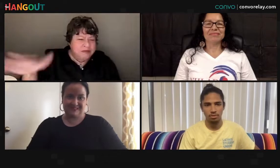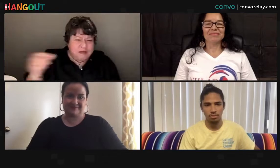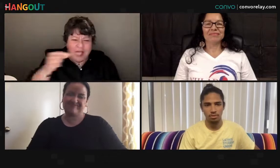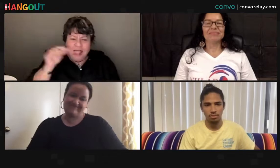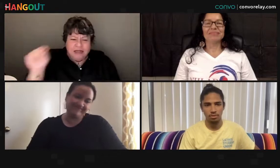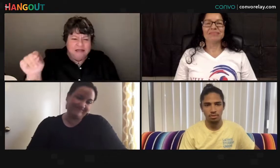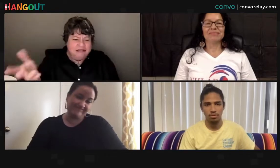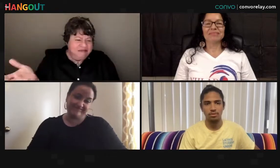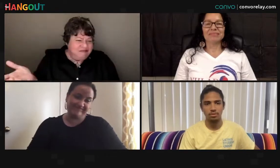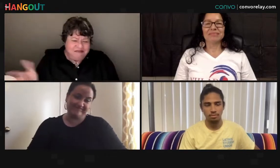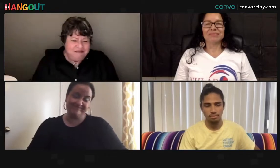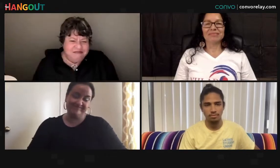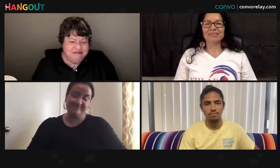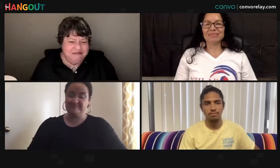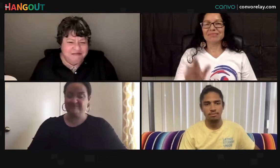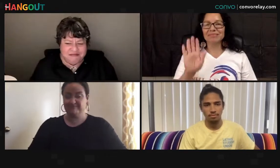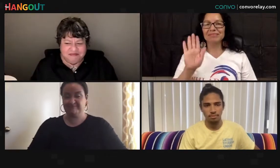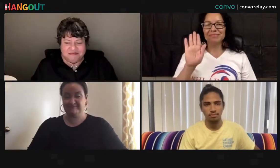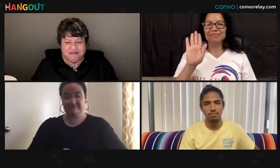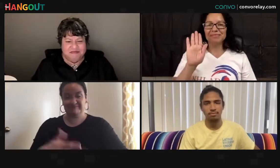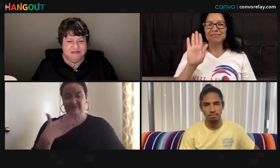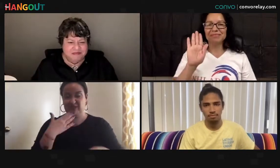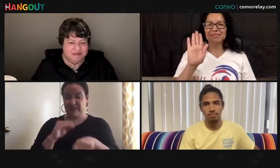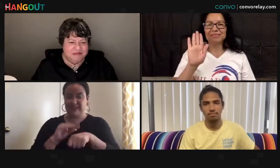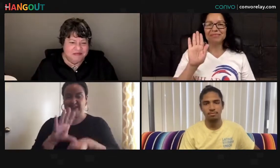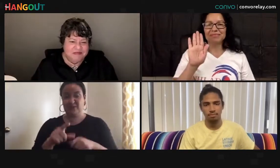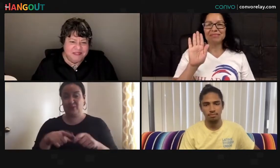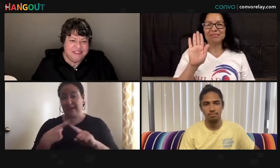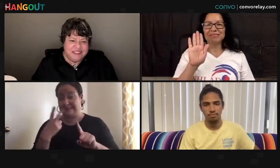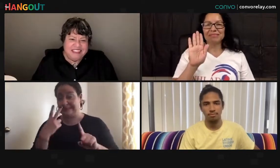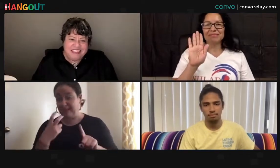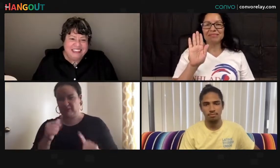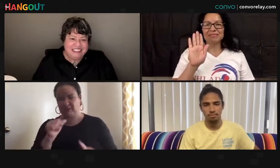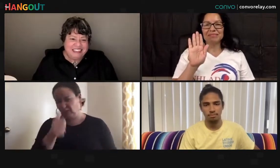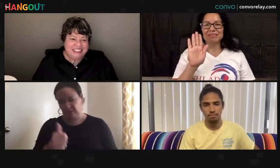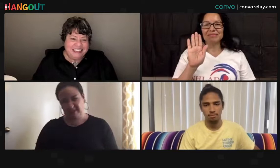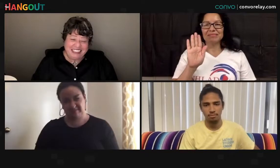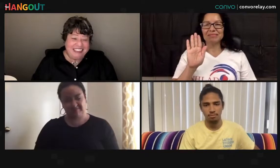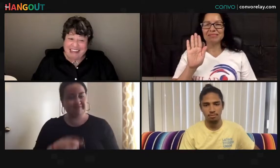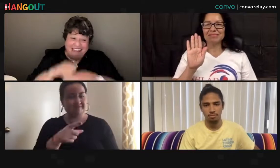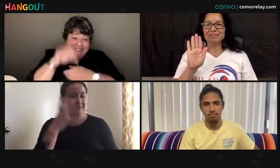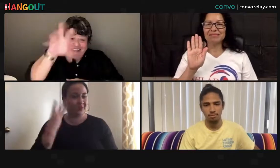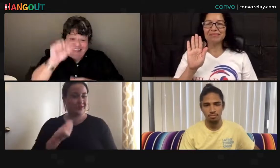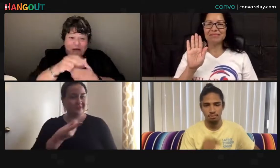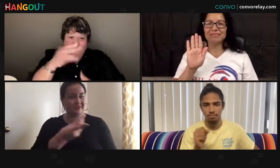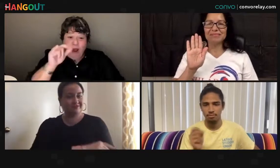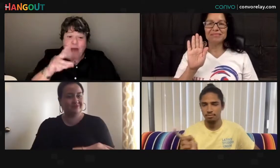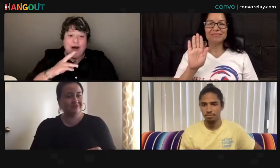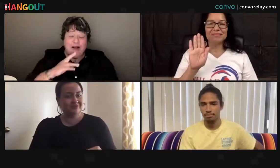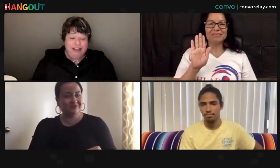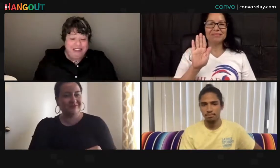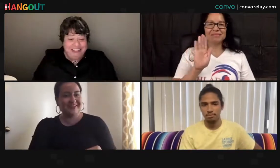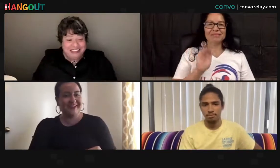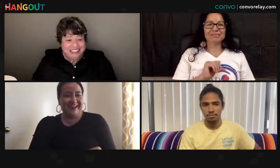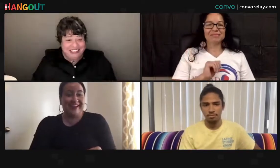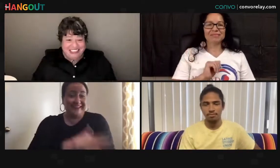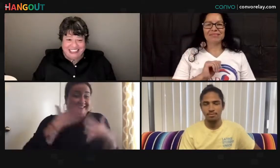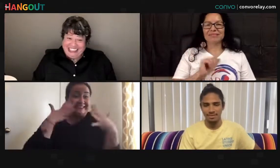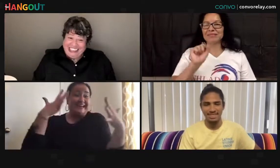saying no, but it's not my place to decide, but my intuition is just saying no. That's my gut feeling. Yeah. Yep, when in Yeah. doubt,